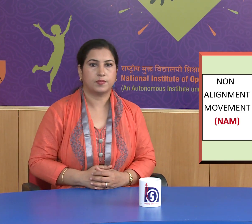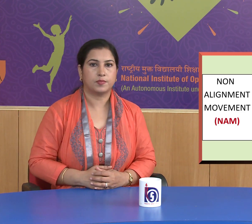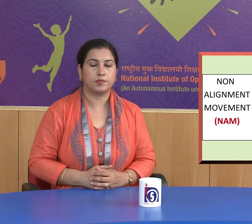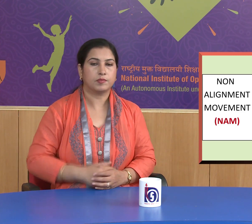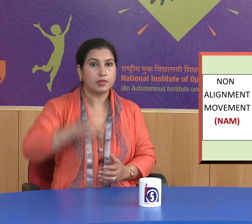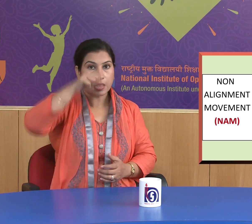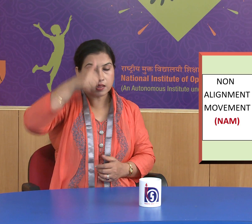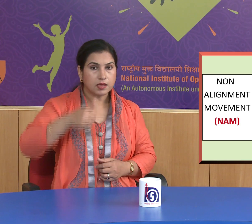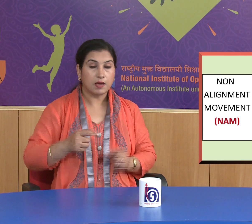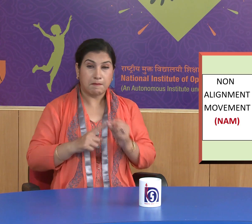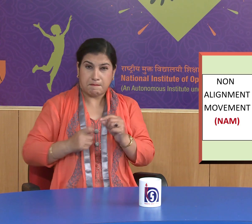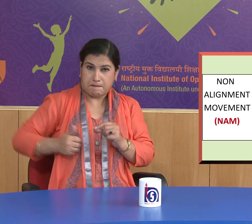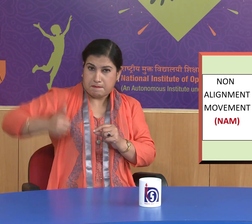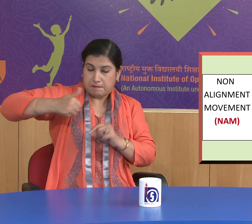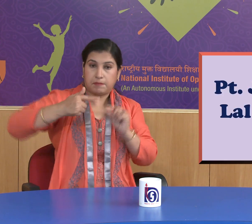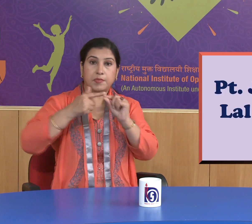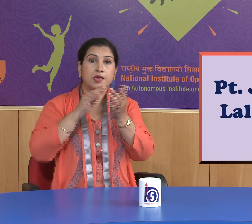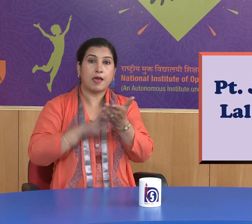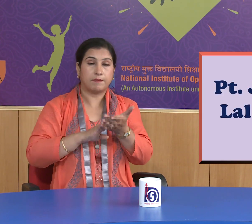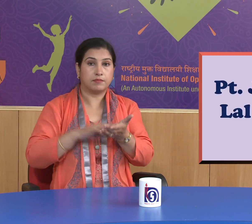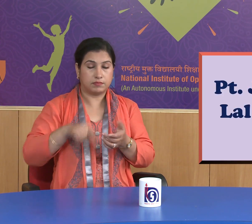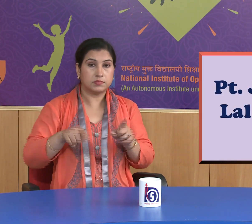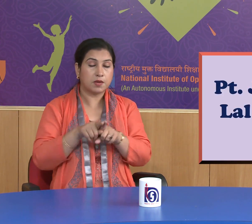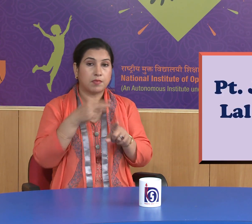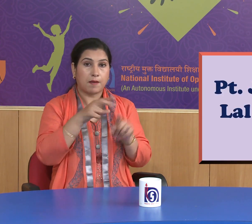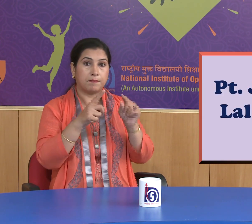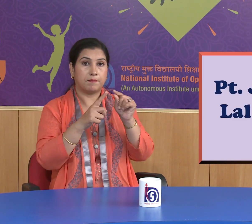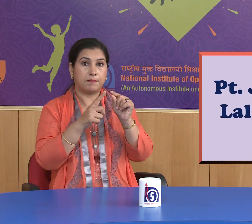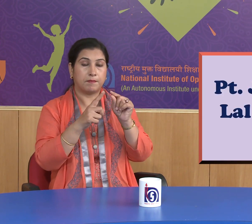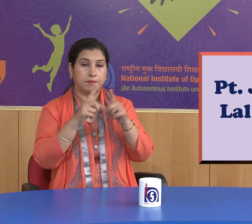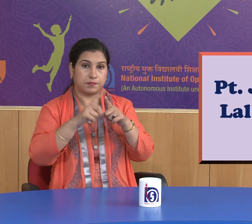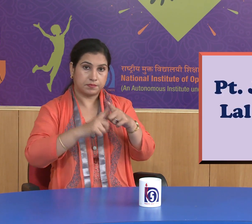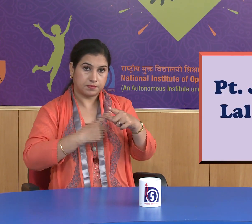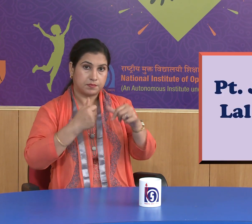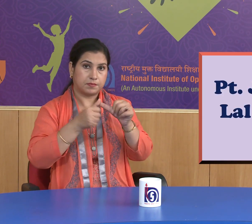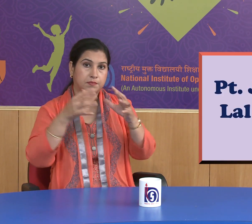Indian Prime Minister Pandit Jawaharlal Nehru